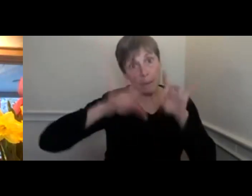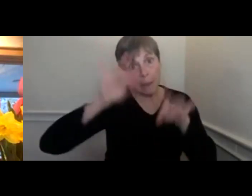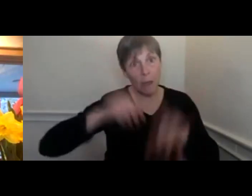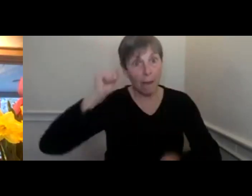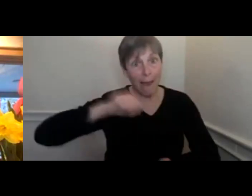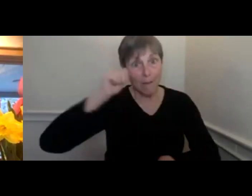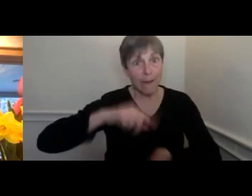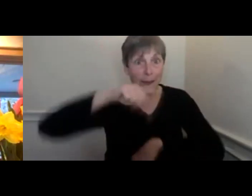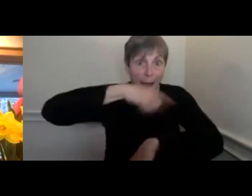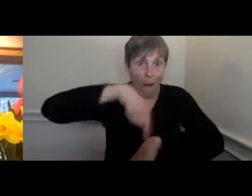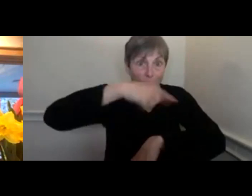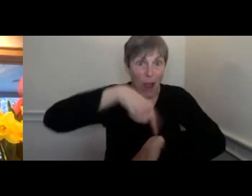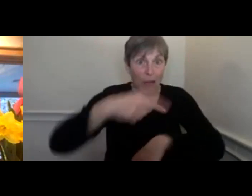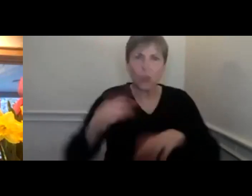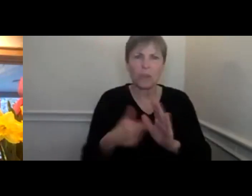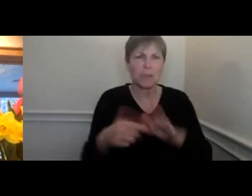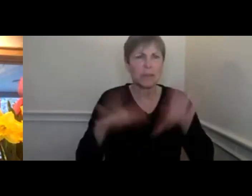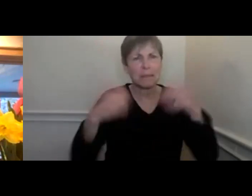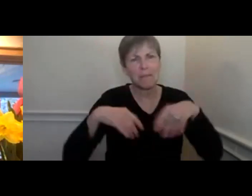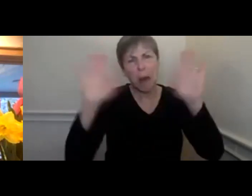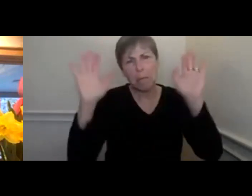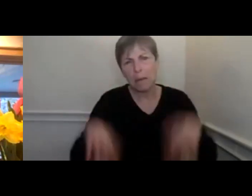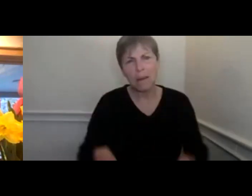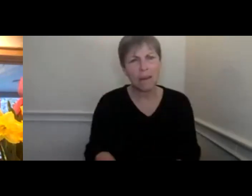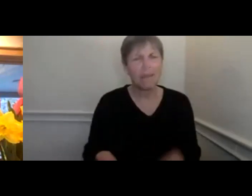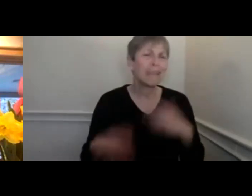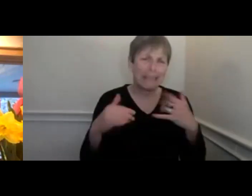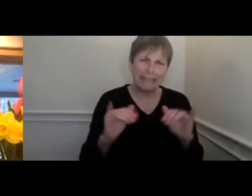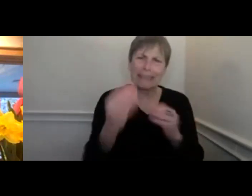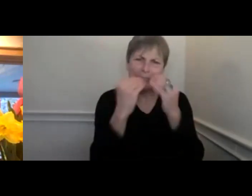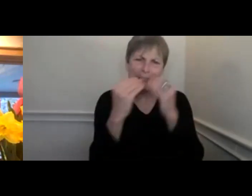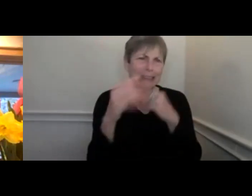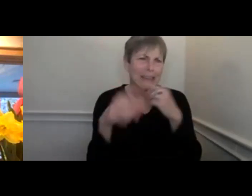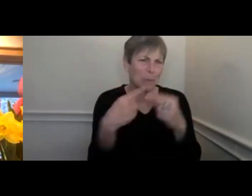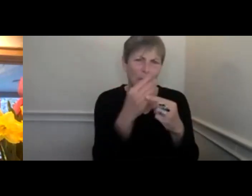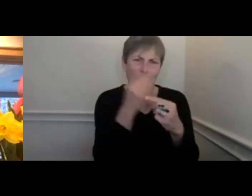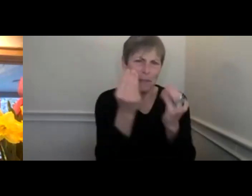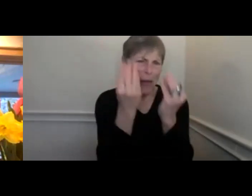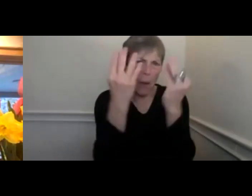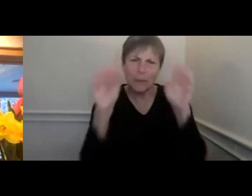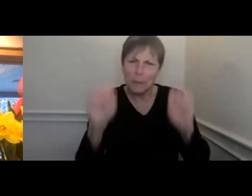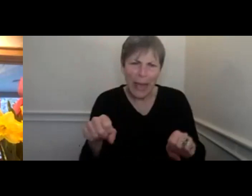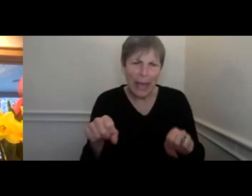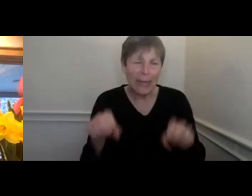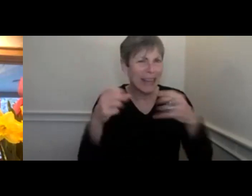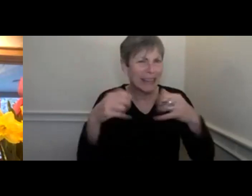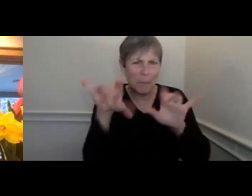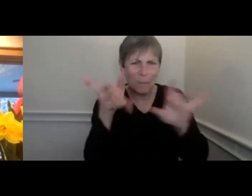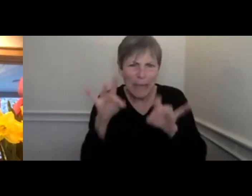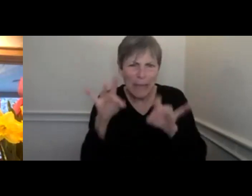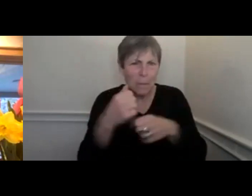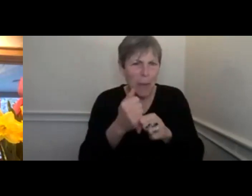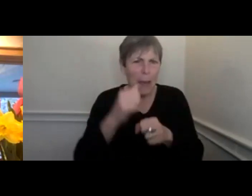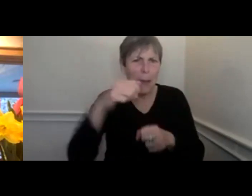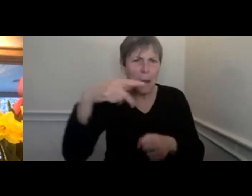So please don't feel like you can't eat your basil once it's flowering and you can't make pesto. You certainly